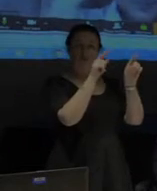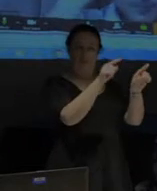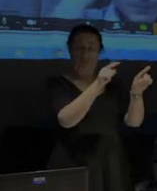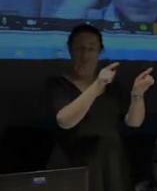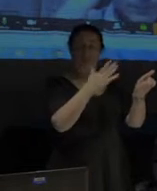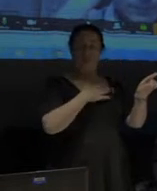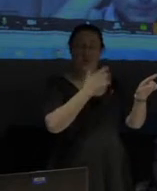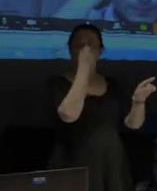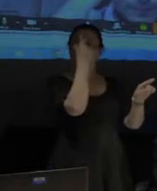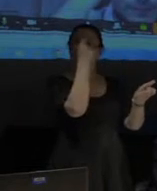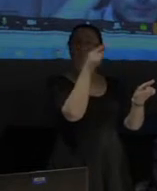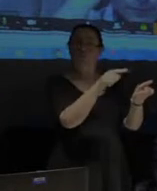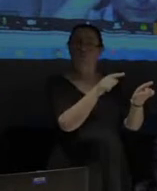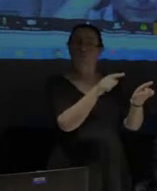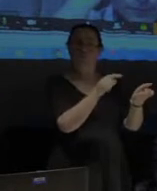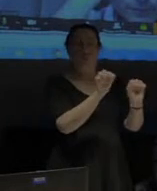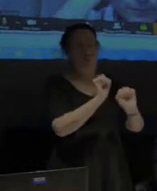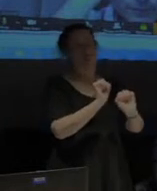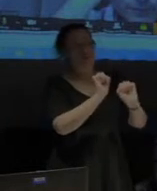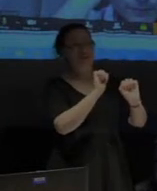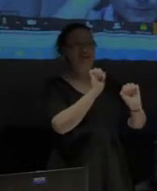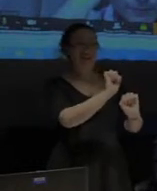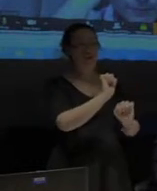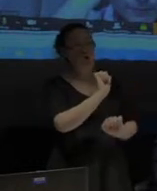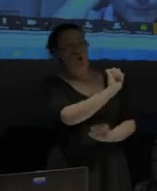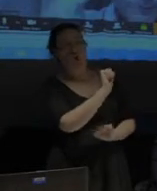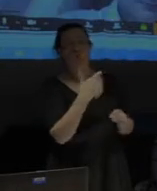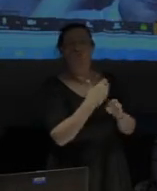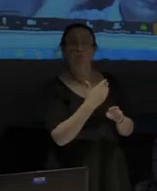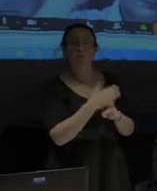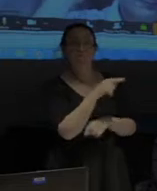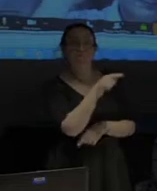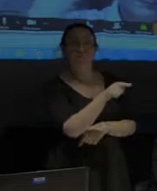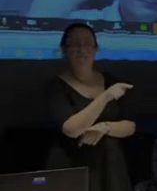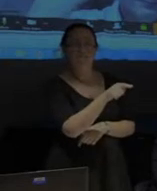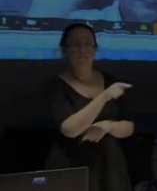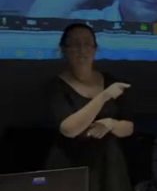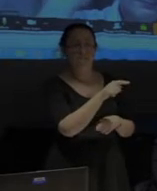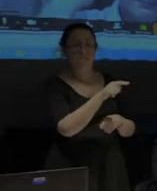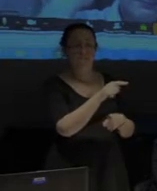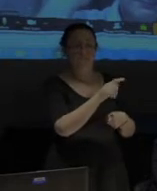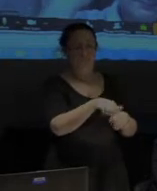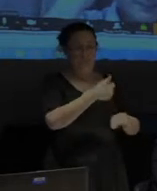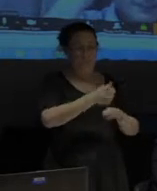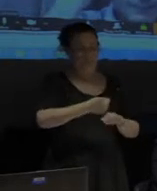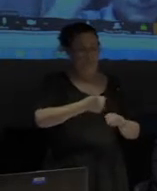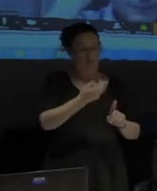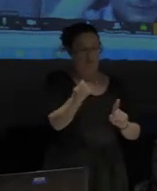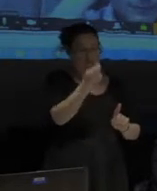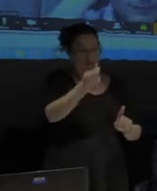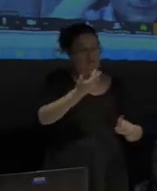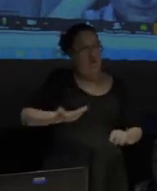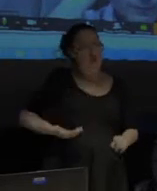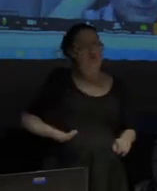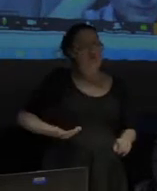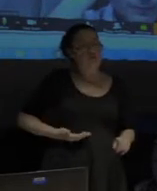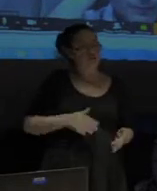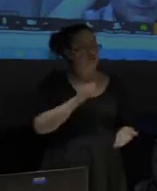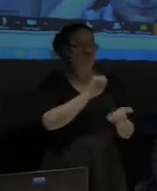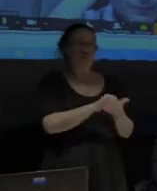in order to do her or his job and create the most successful business possible, this is the right thing to